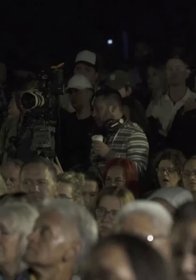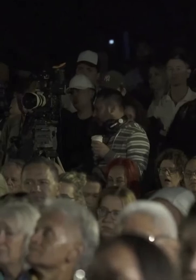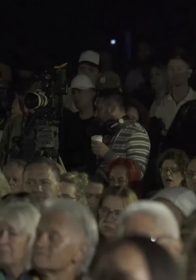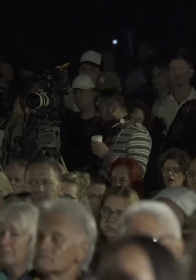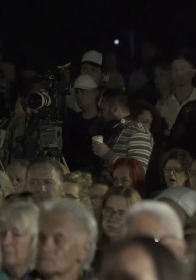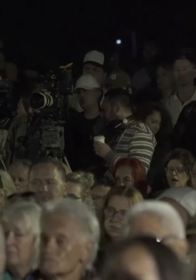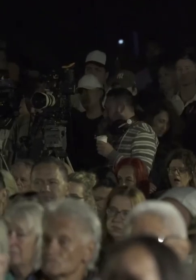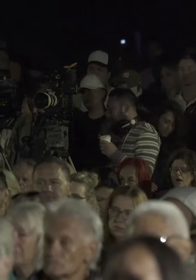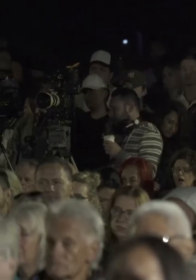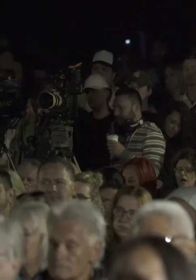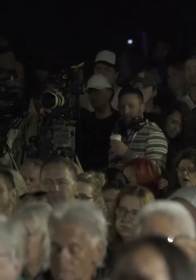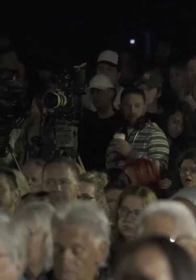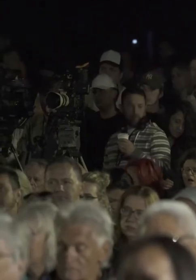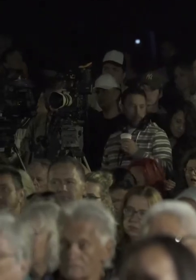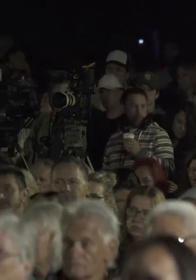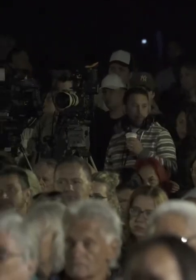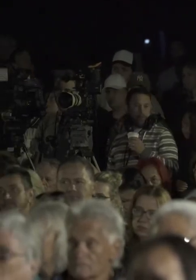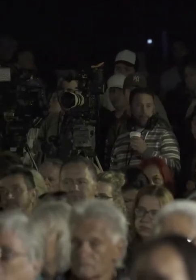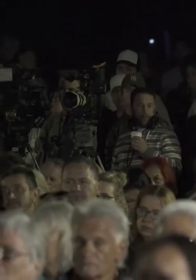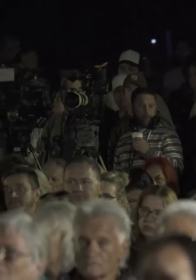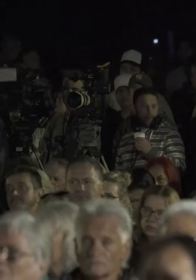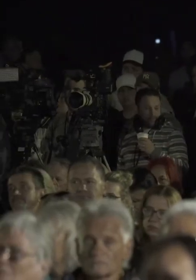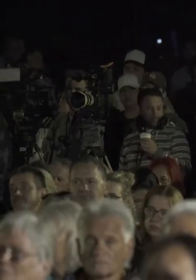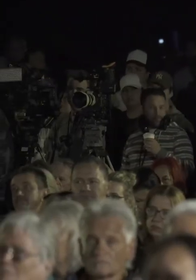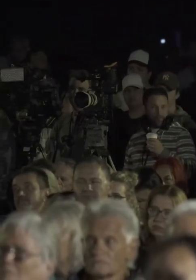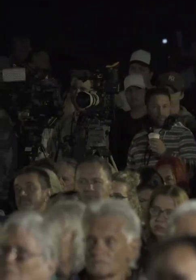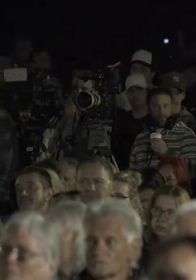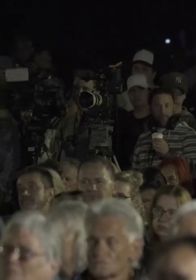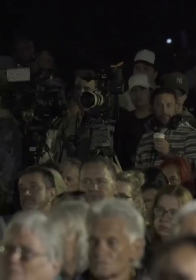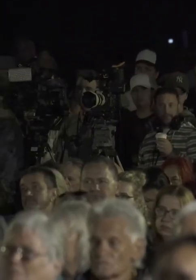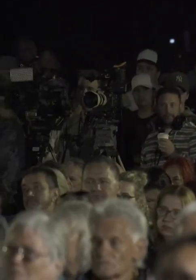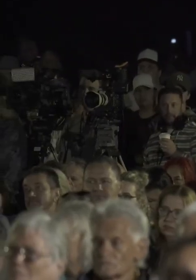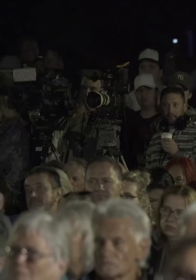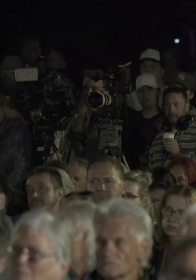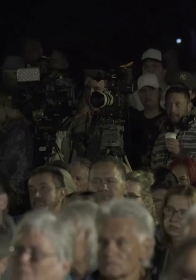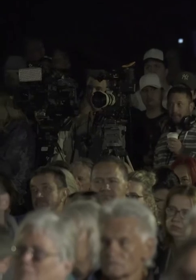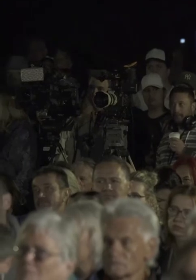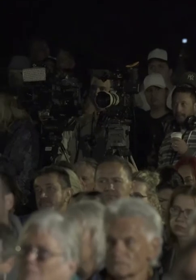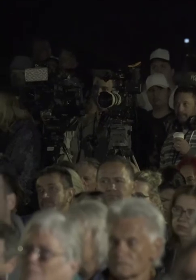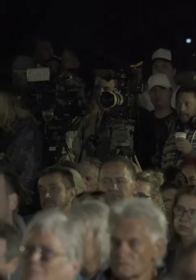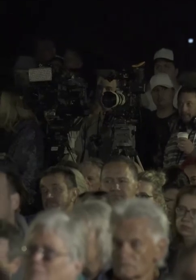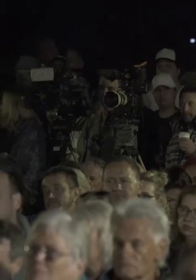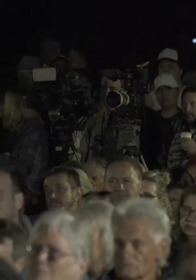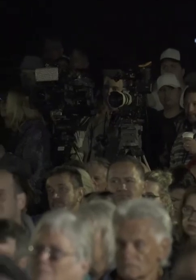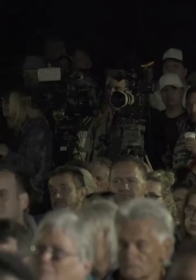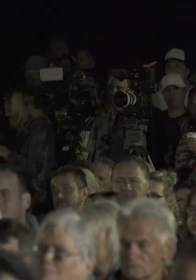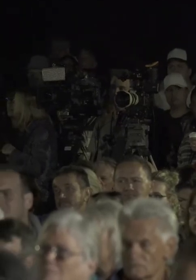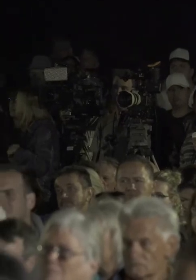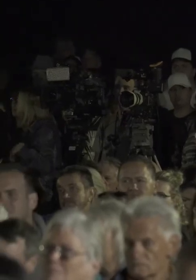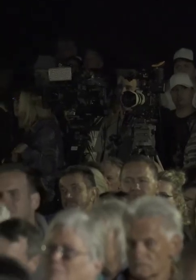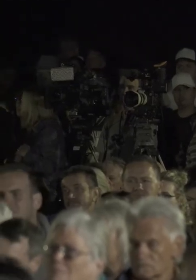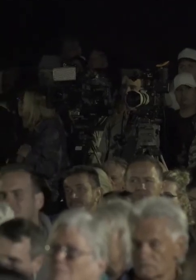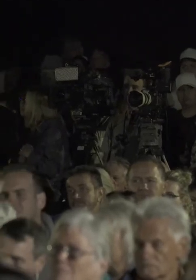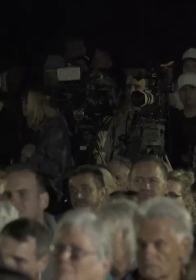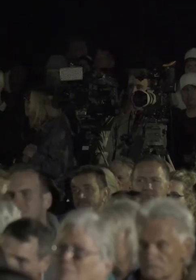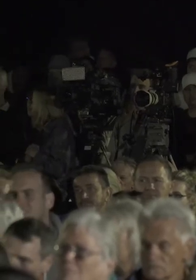discourse on nationhood, because in 20 years' time we will have the bicentennial of the signing of Te Tiriti o